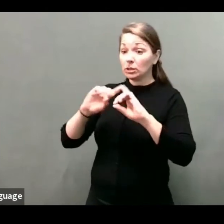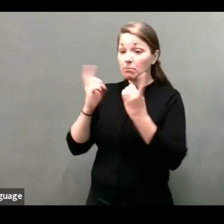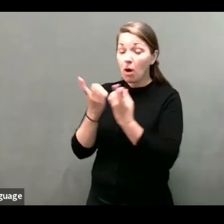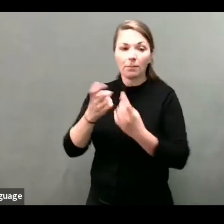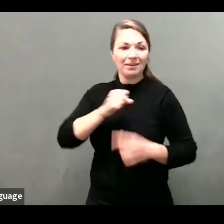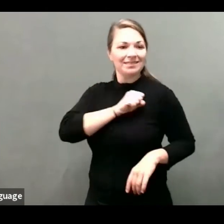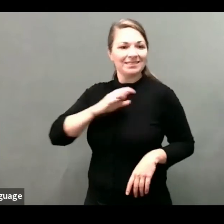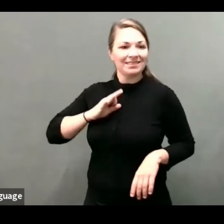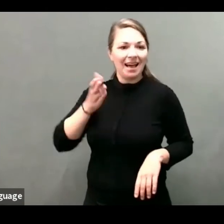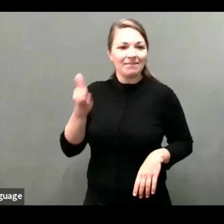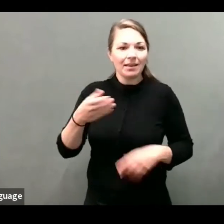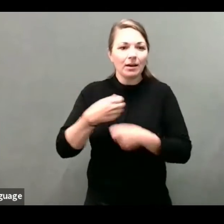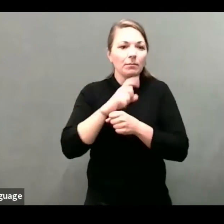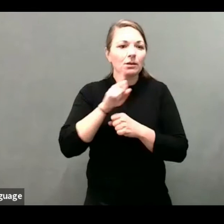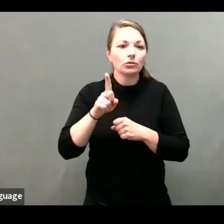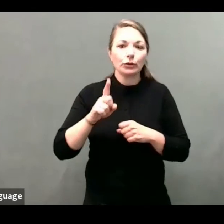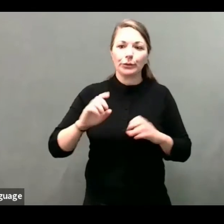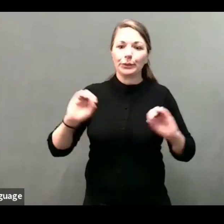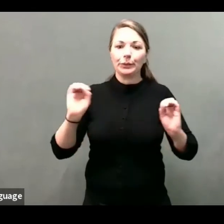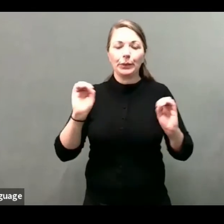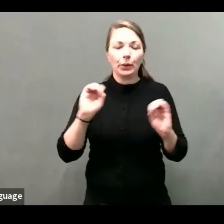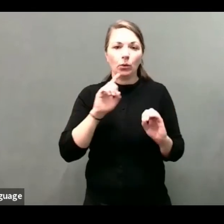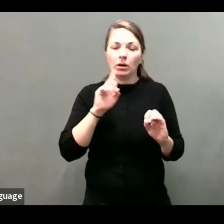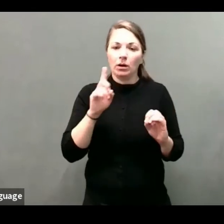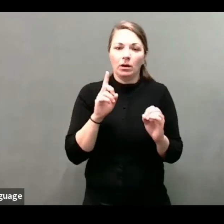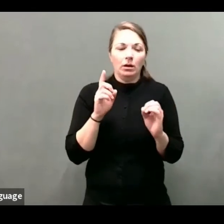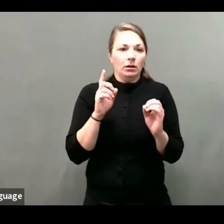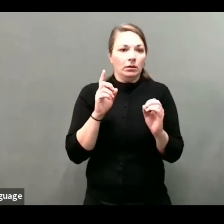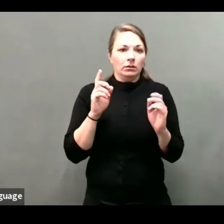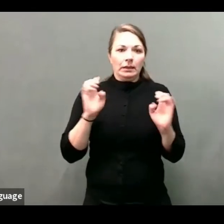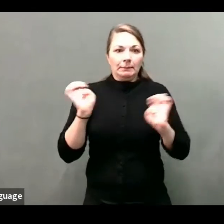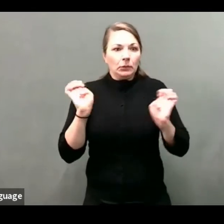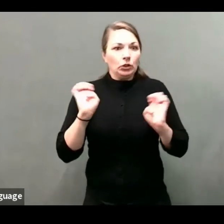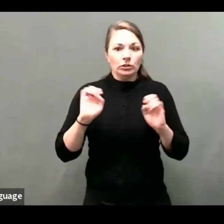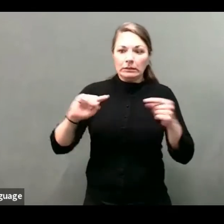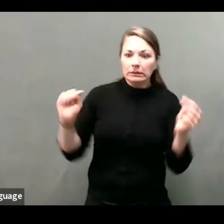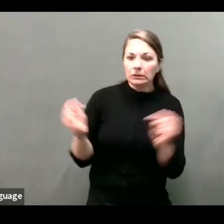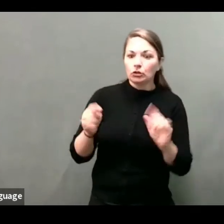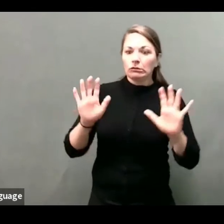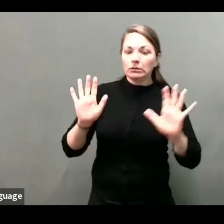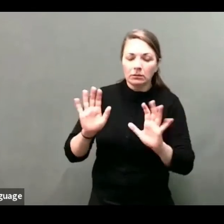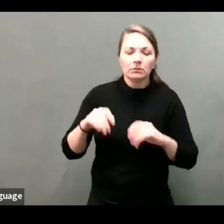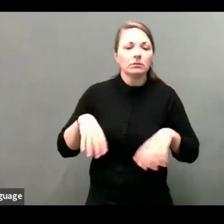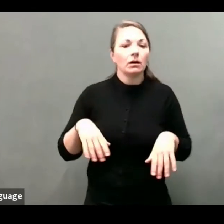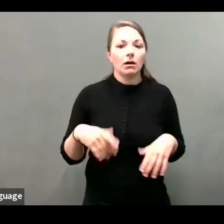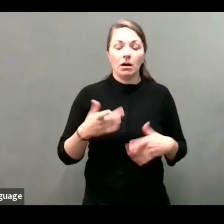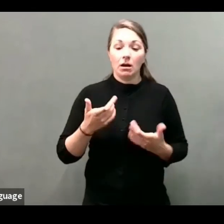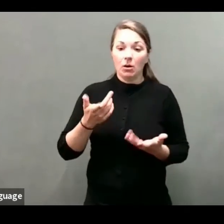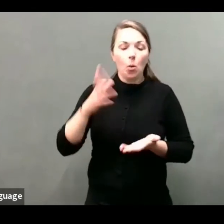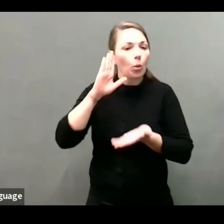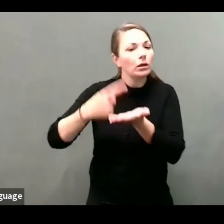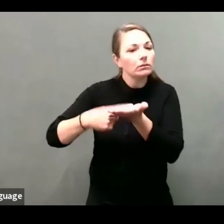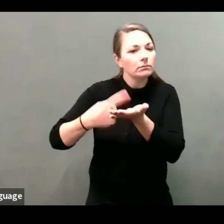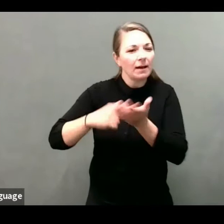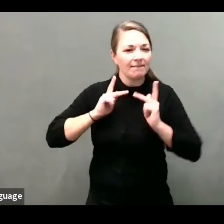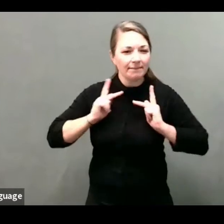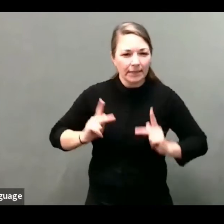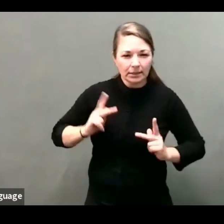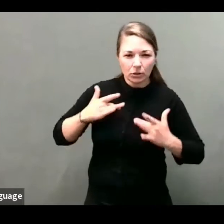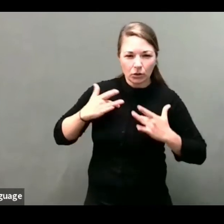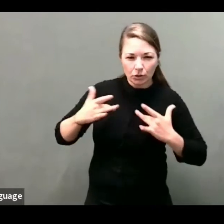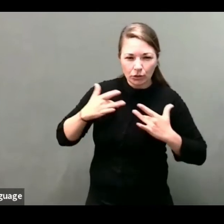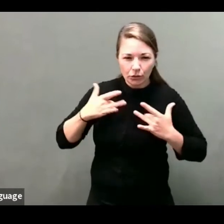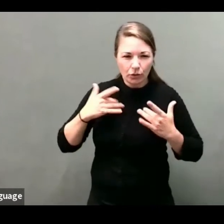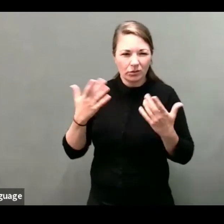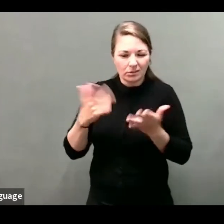make sure that the person doesn't have any immediate or urgent injuries. They're going to talk to them about any kind of physical concerns they might have because of